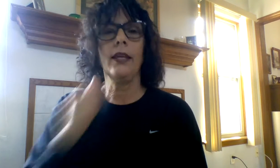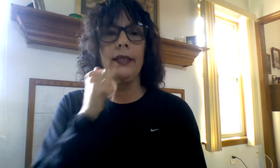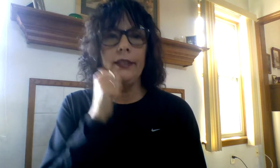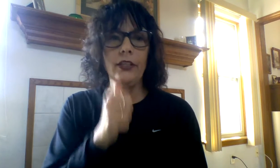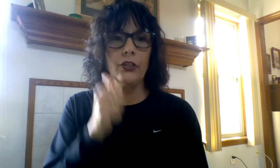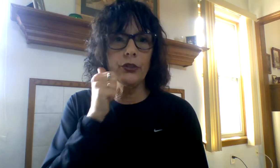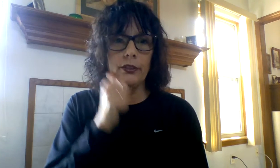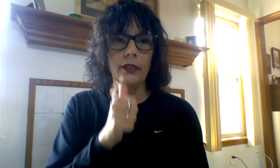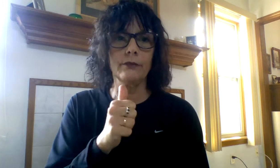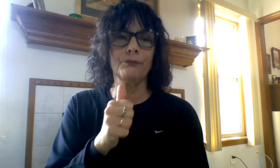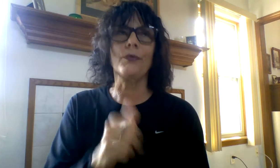Yearly,